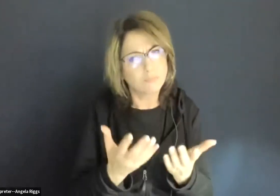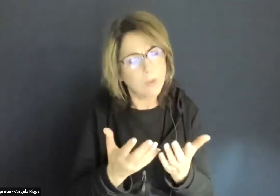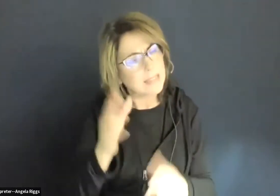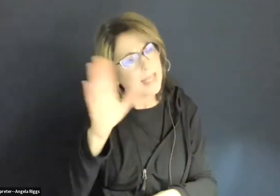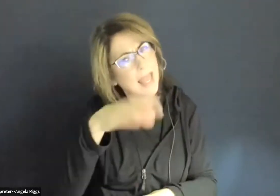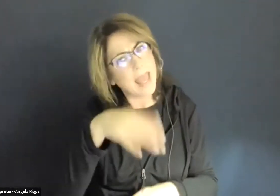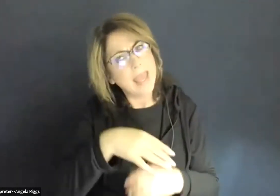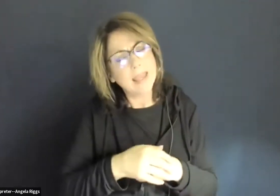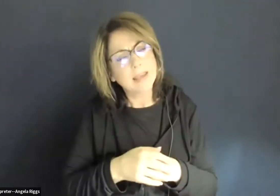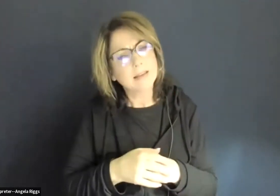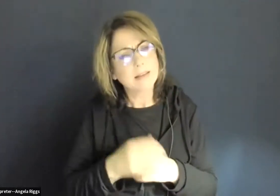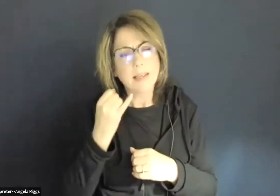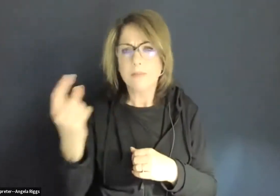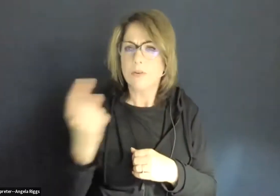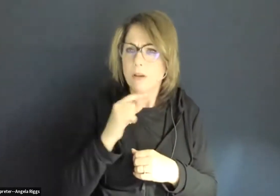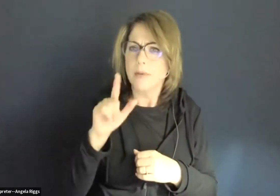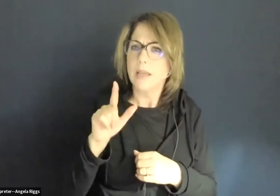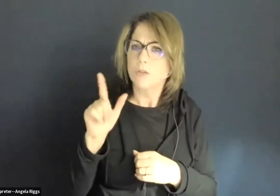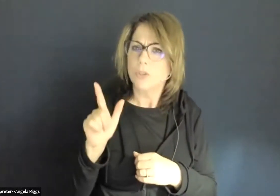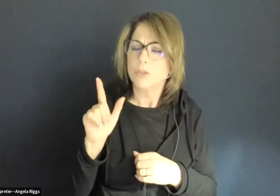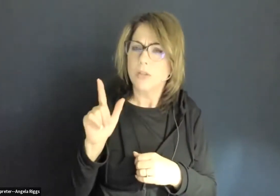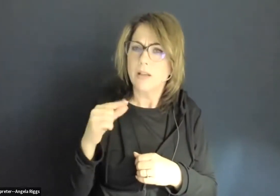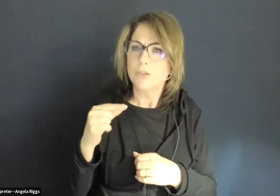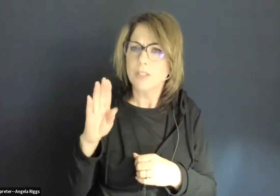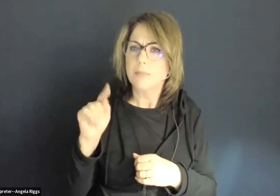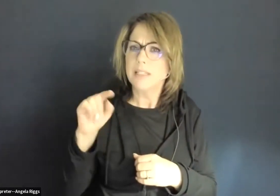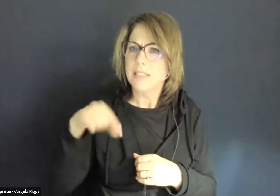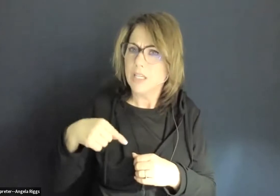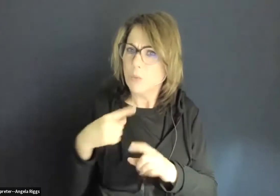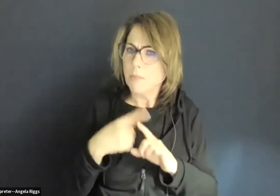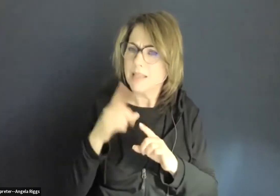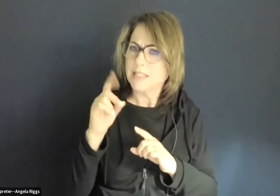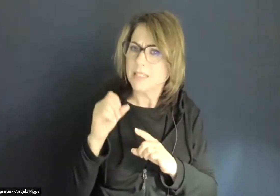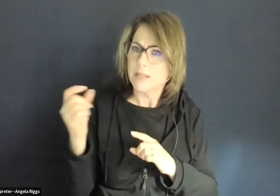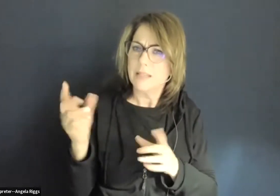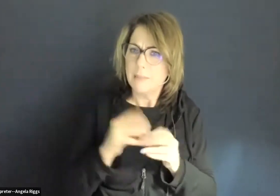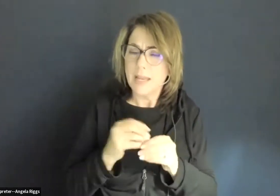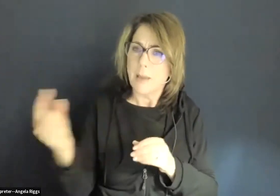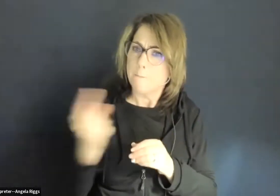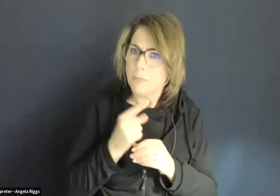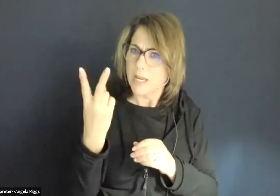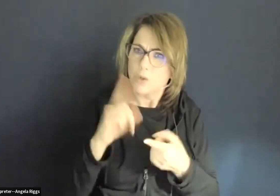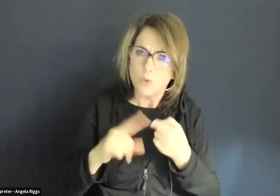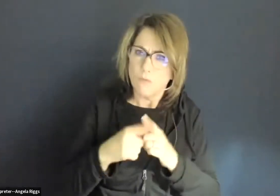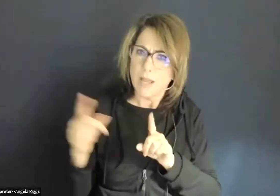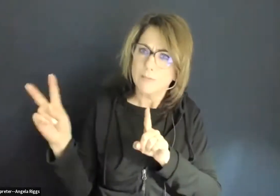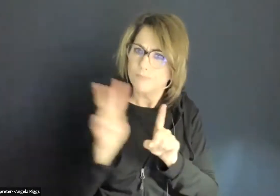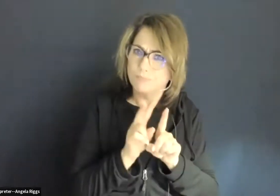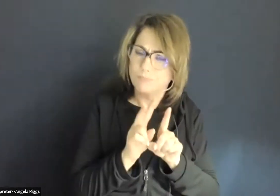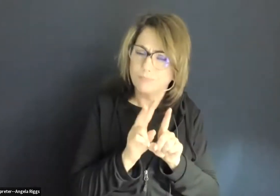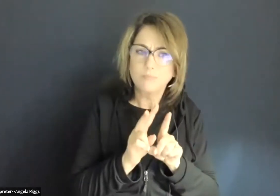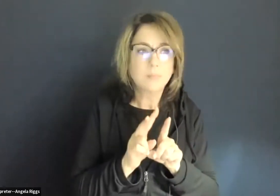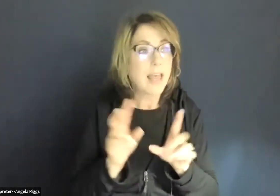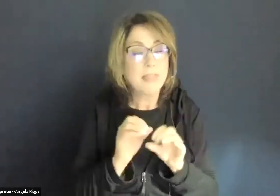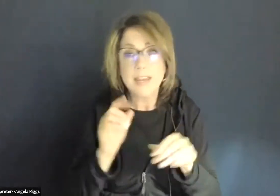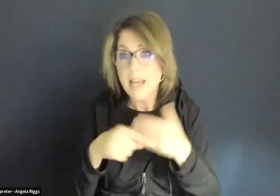hey, if you're coming to our LGBTQ plus disability meeting, bring two peers with you. Same thing to the Nothing About